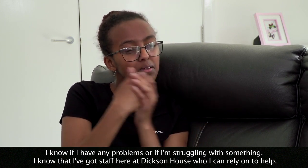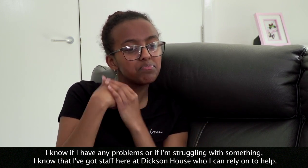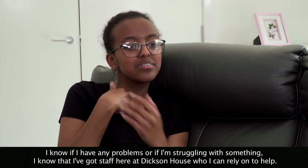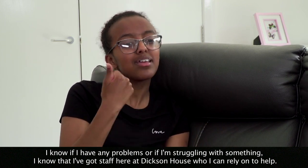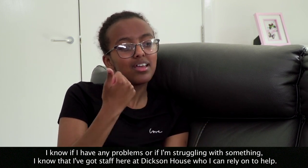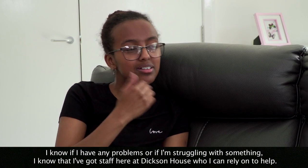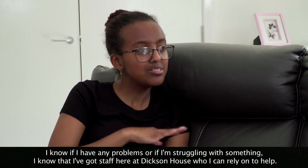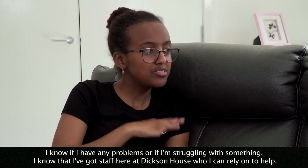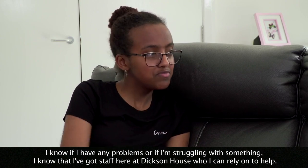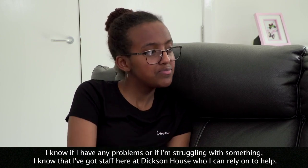to help.